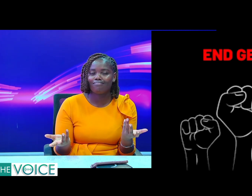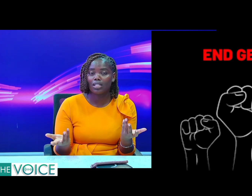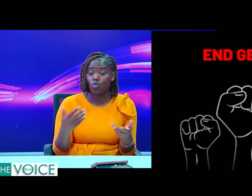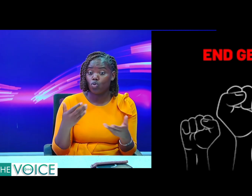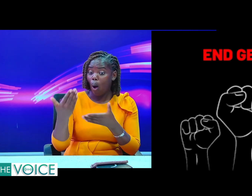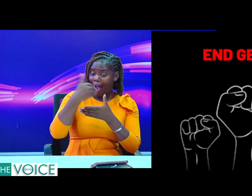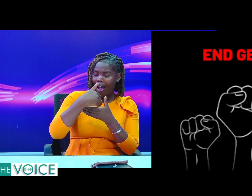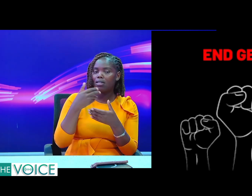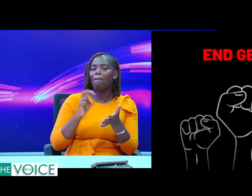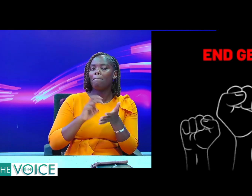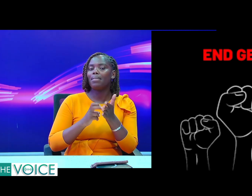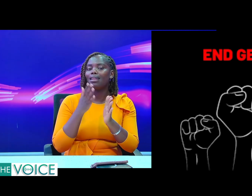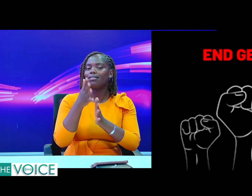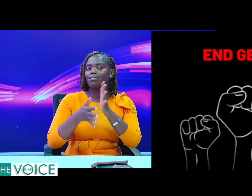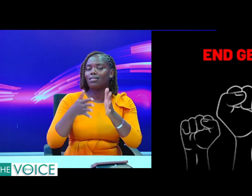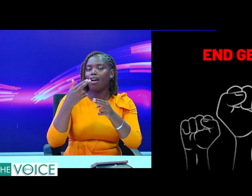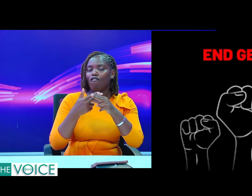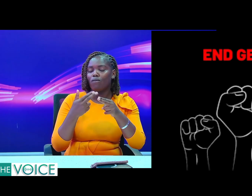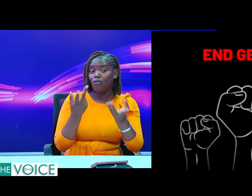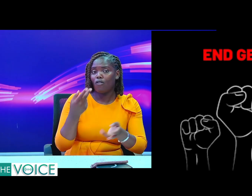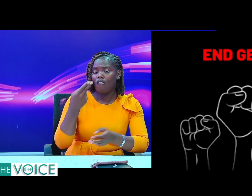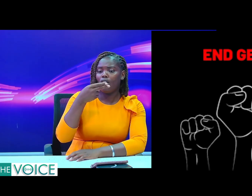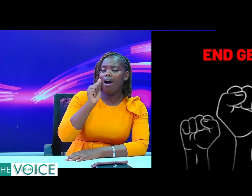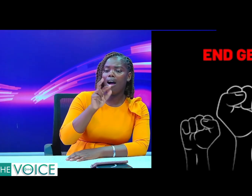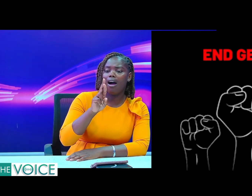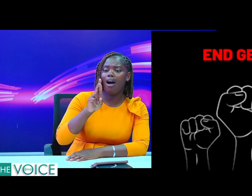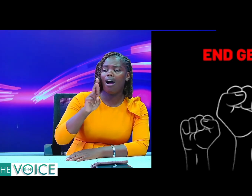what it means to, harassment, violence.